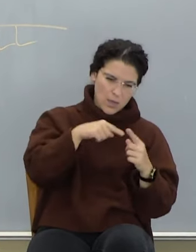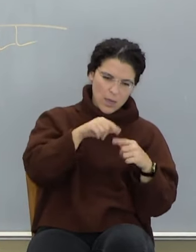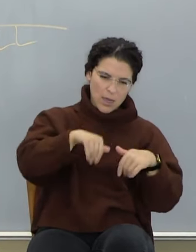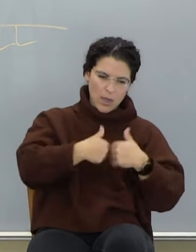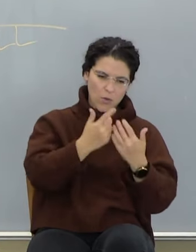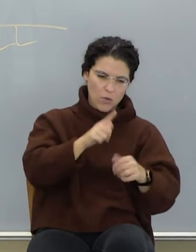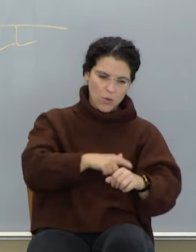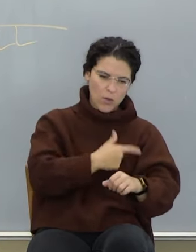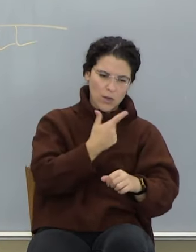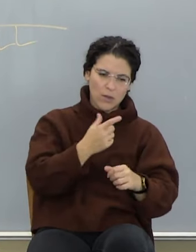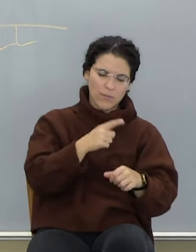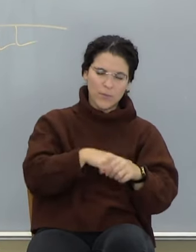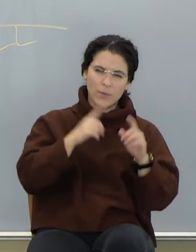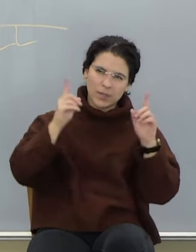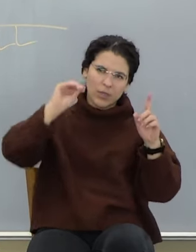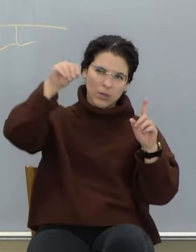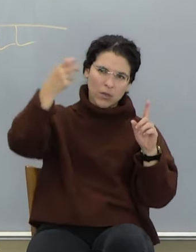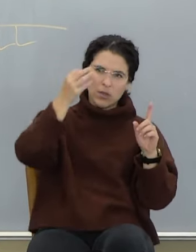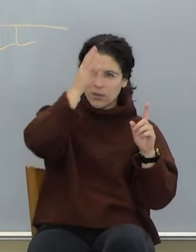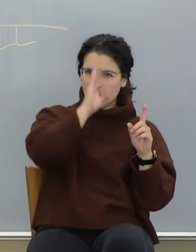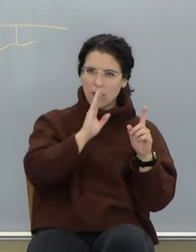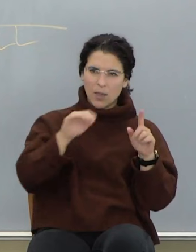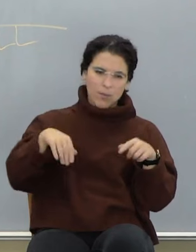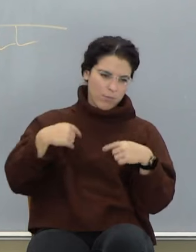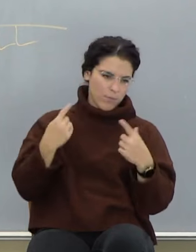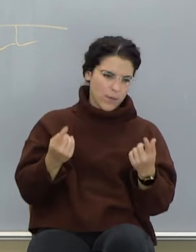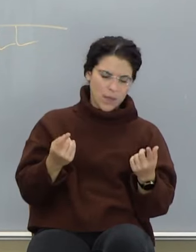the dispensation of the grace of God